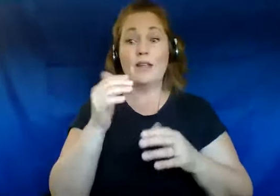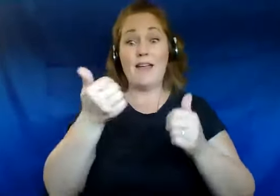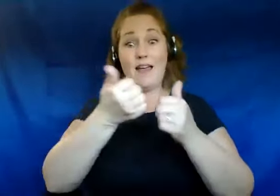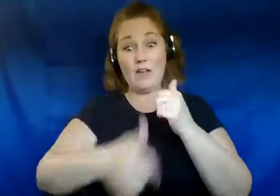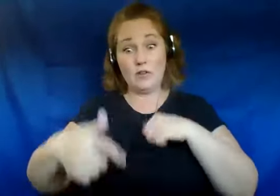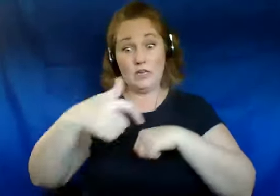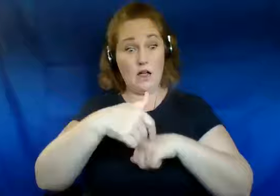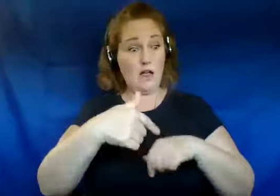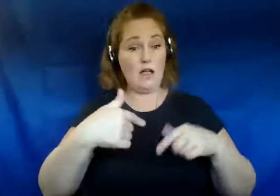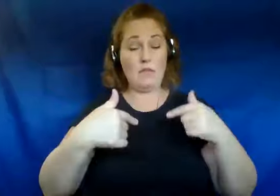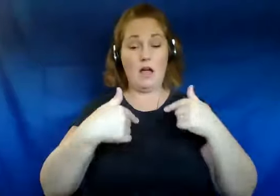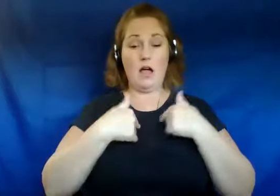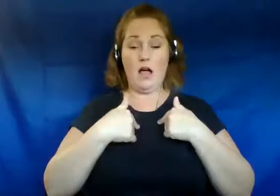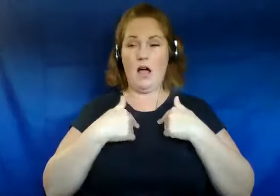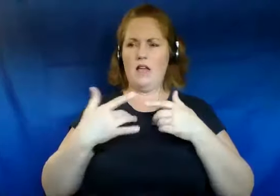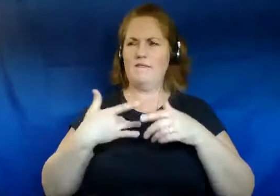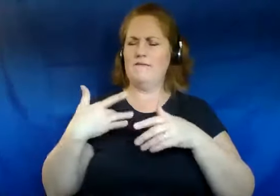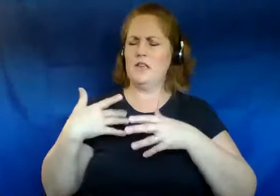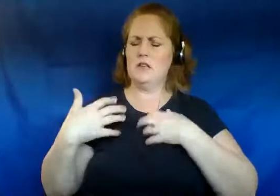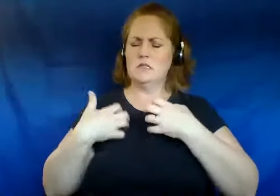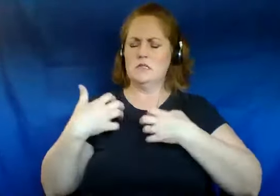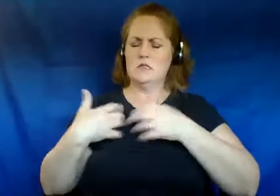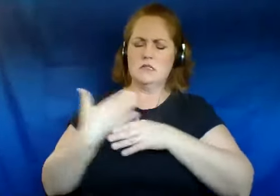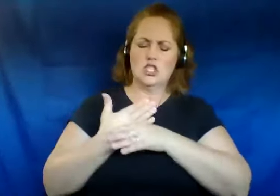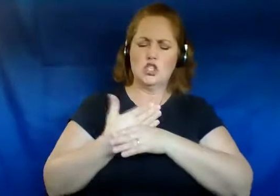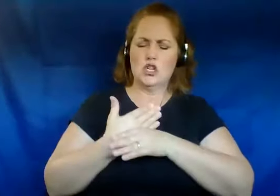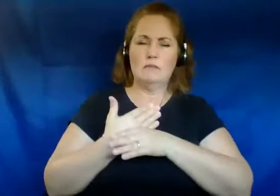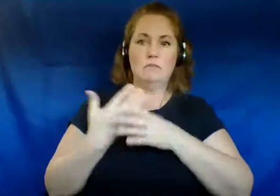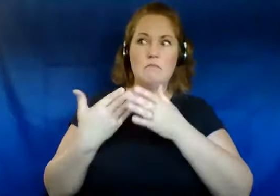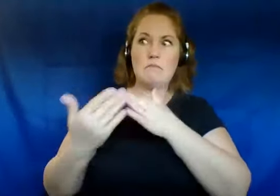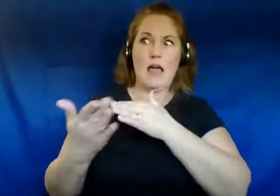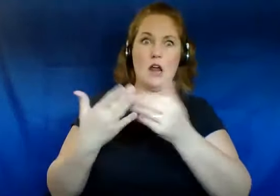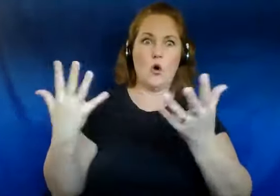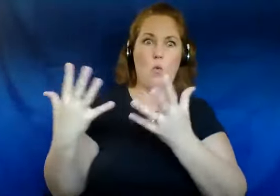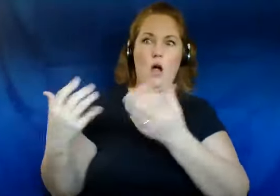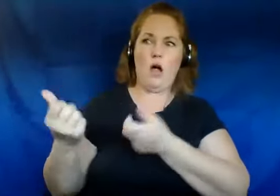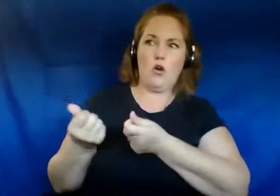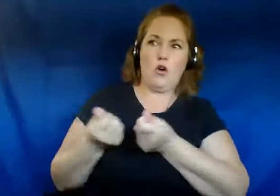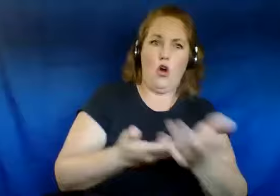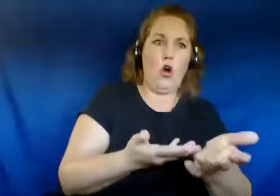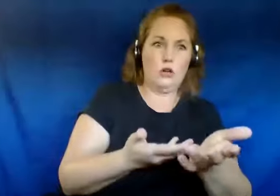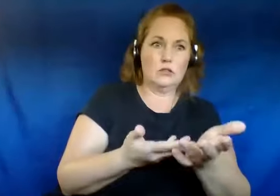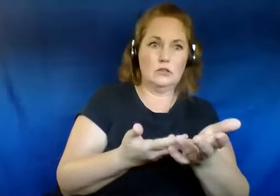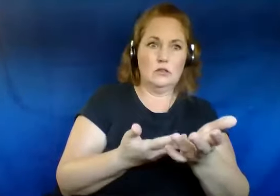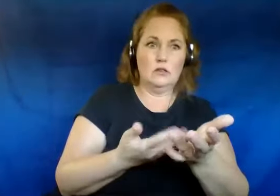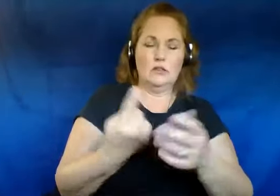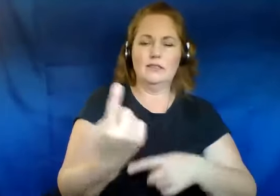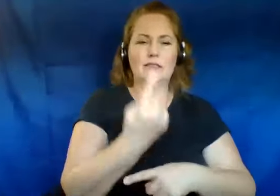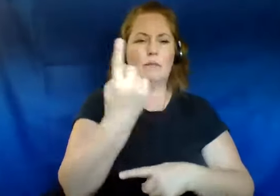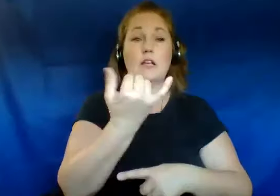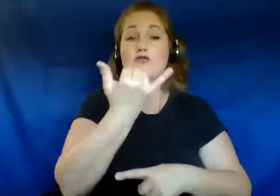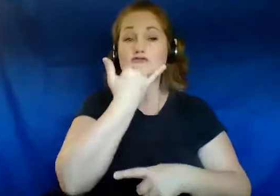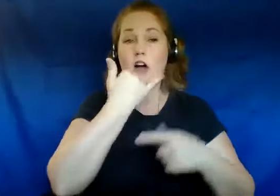time I'm disturbed, no matter what the cause, there is something wrong with